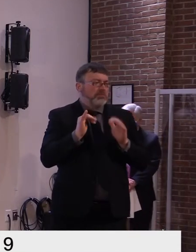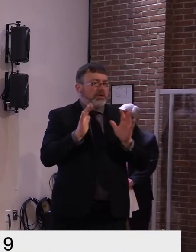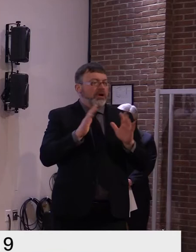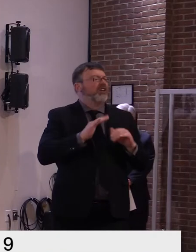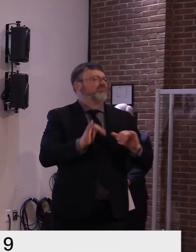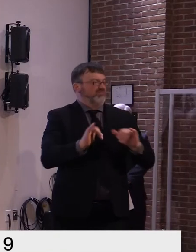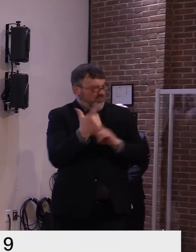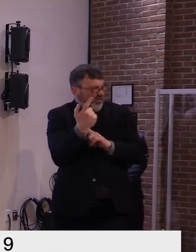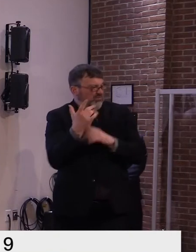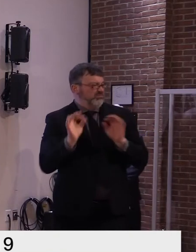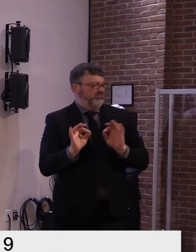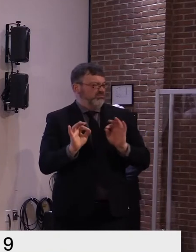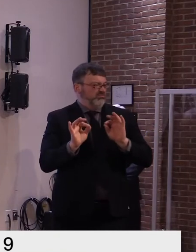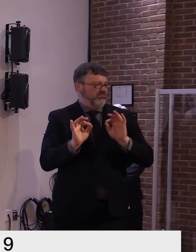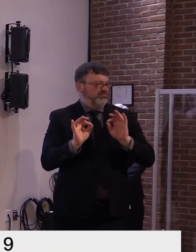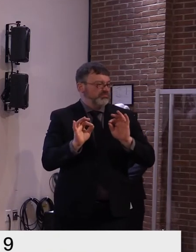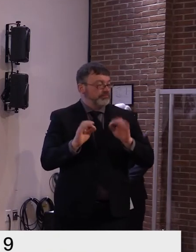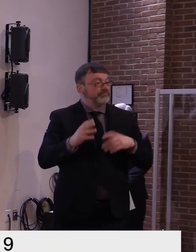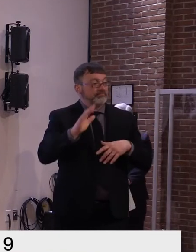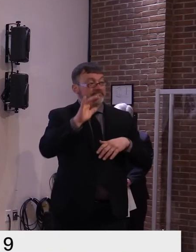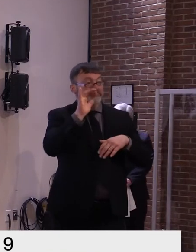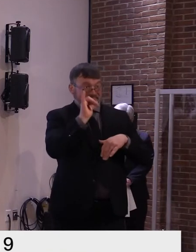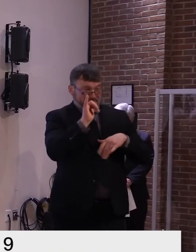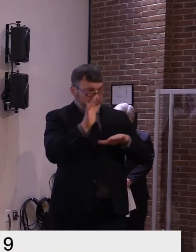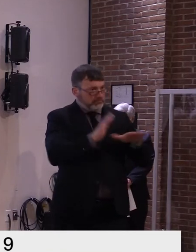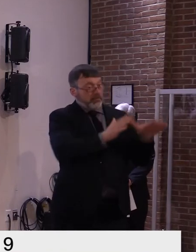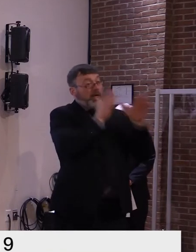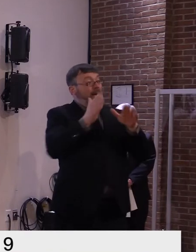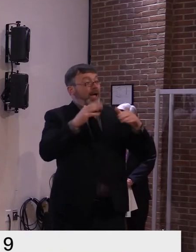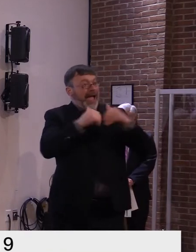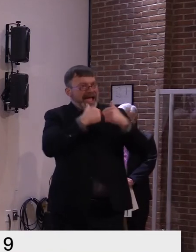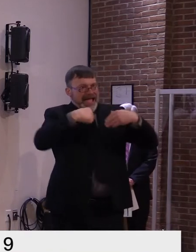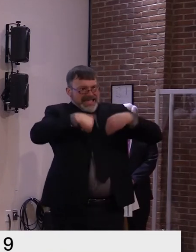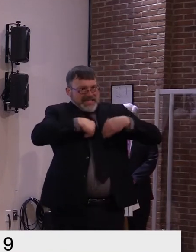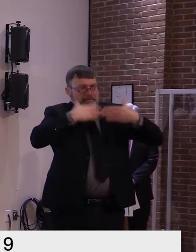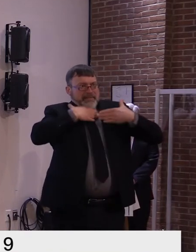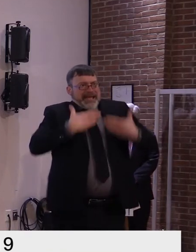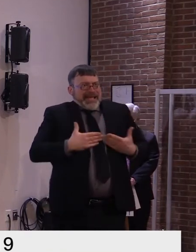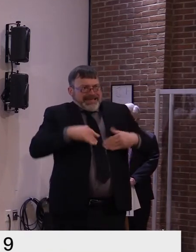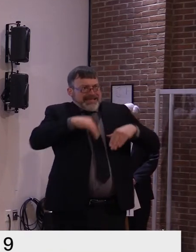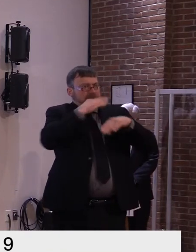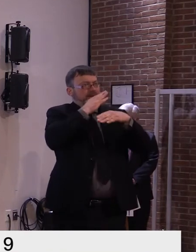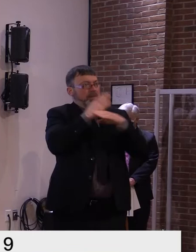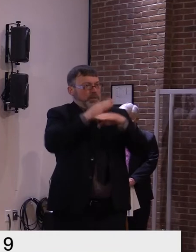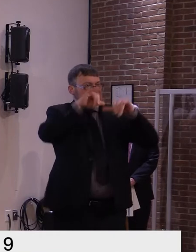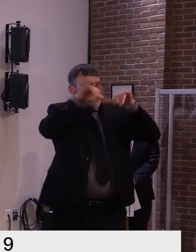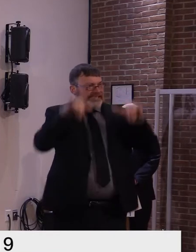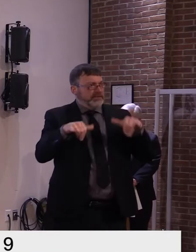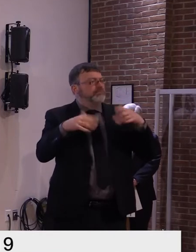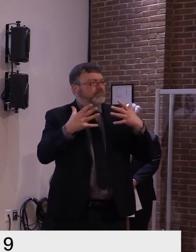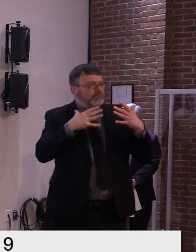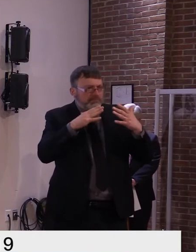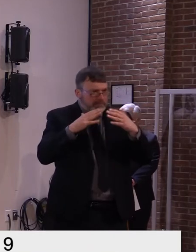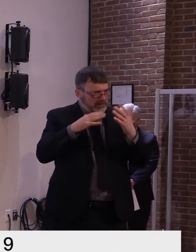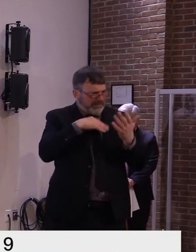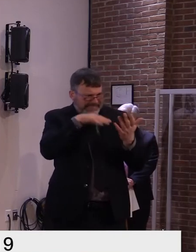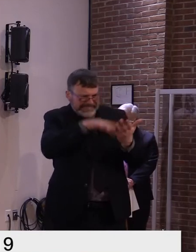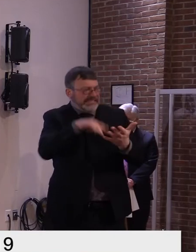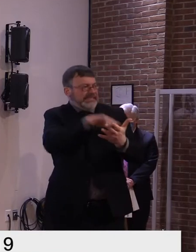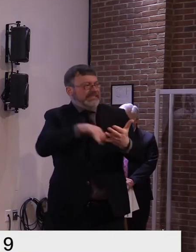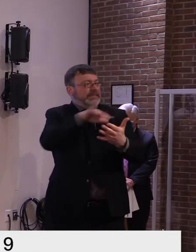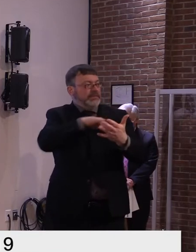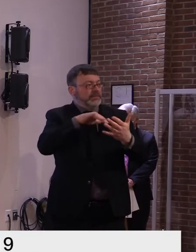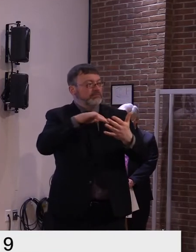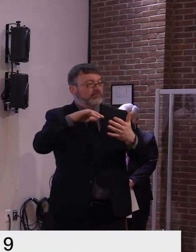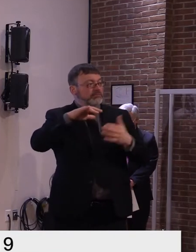following vaccination. So once you receive a vaccine, it is still important that you follow the